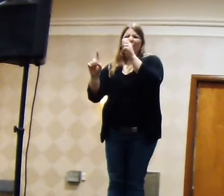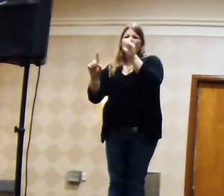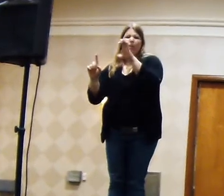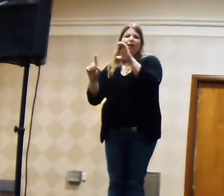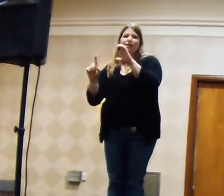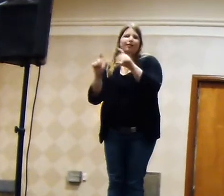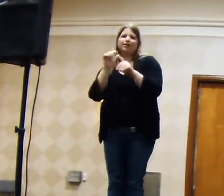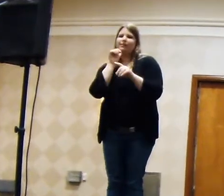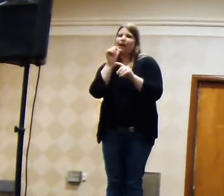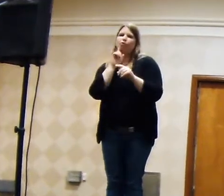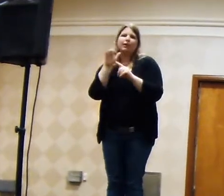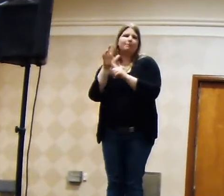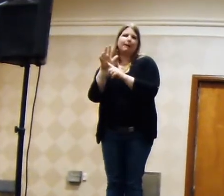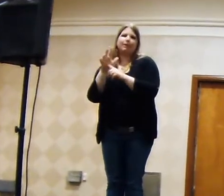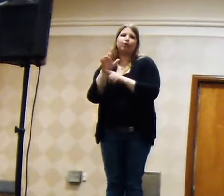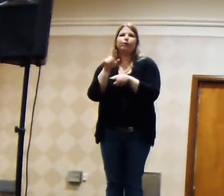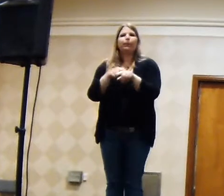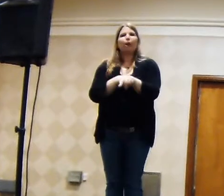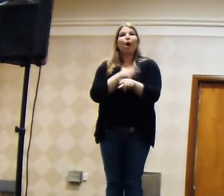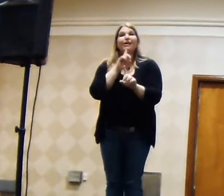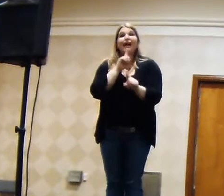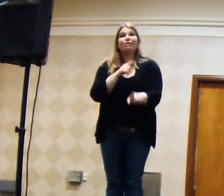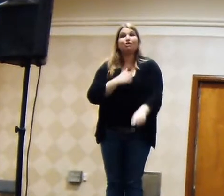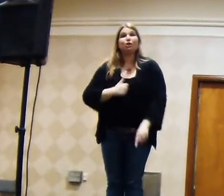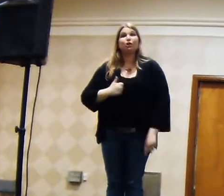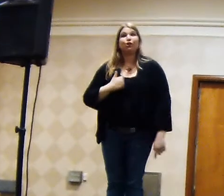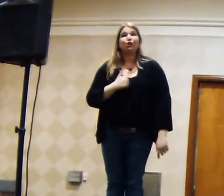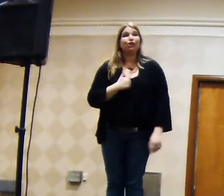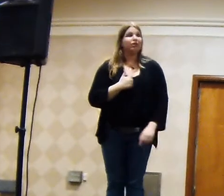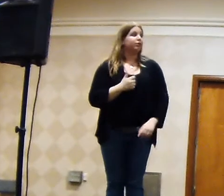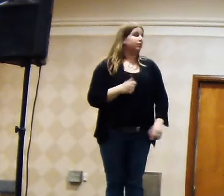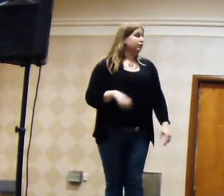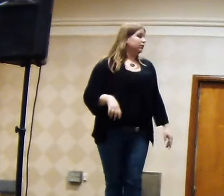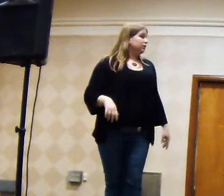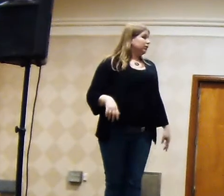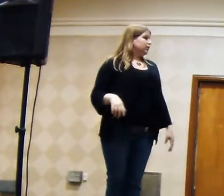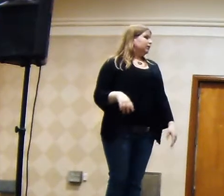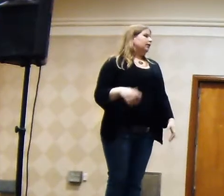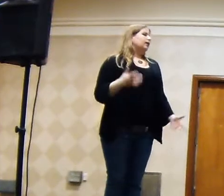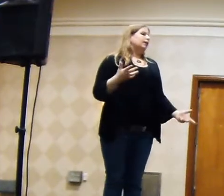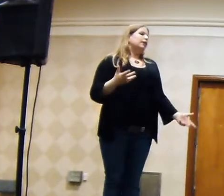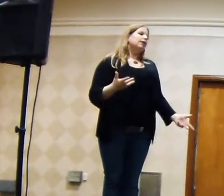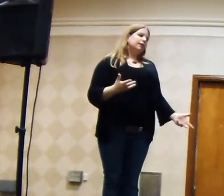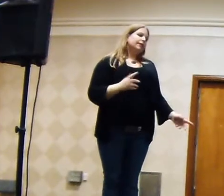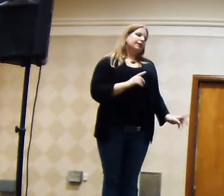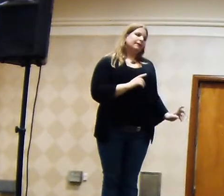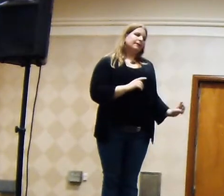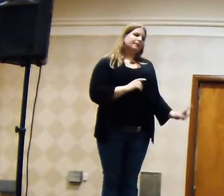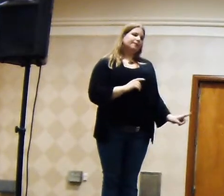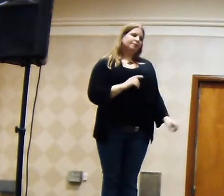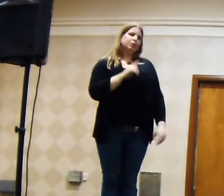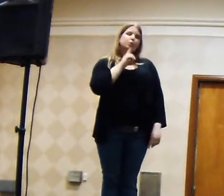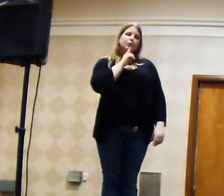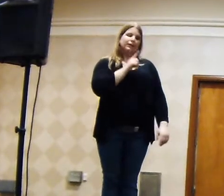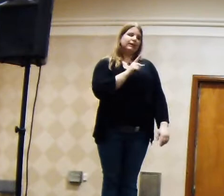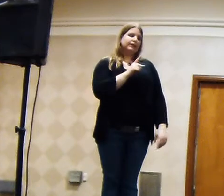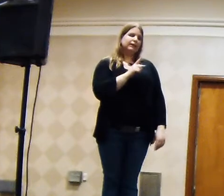sure. Yeah. Long answer? Well, what's kind of interesting about that is that it was sort of this